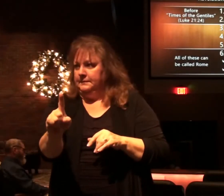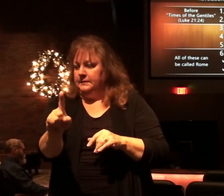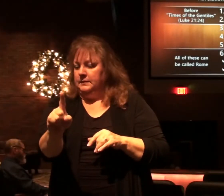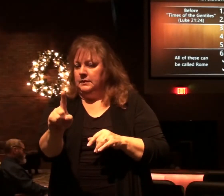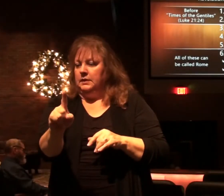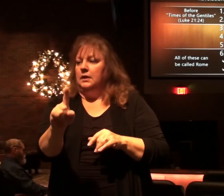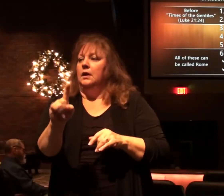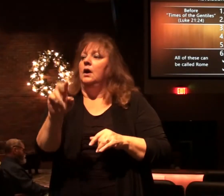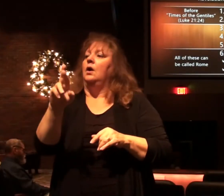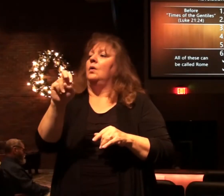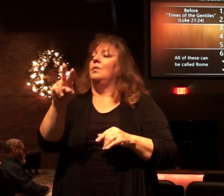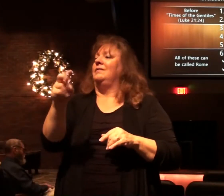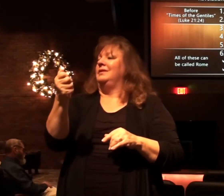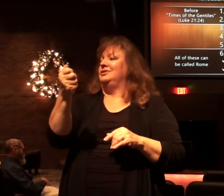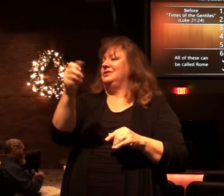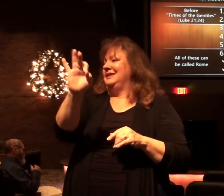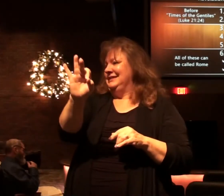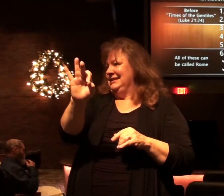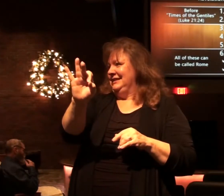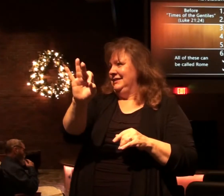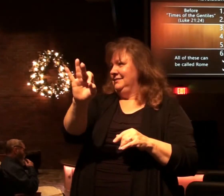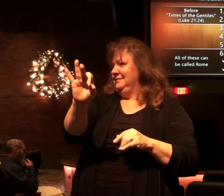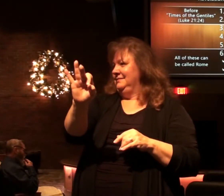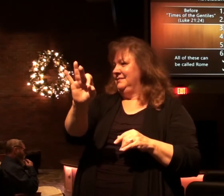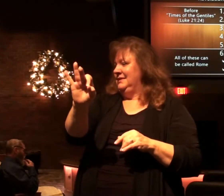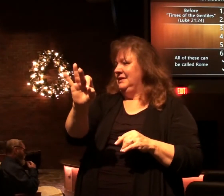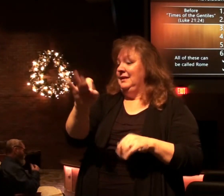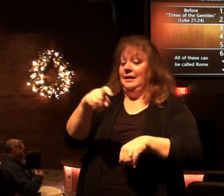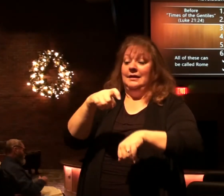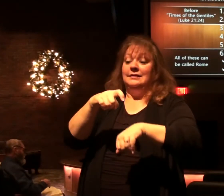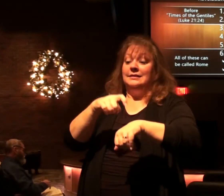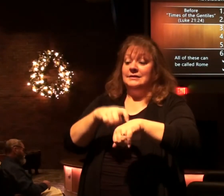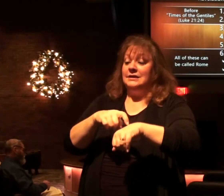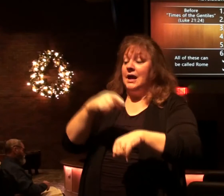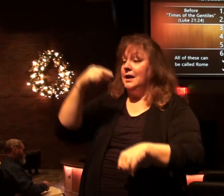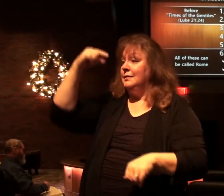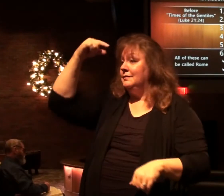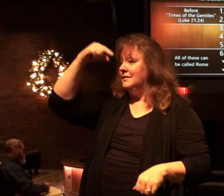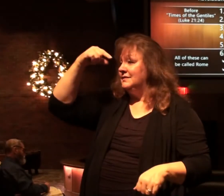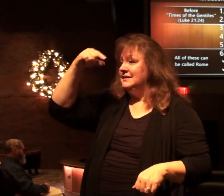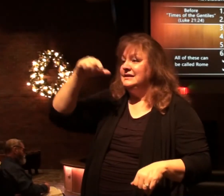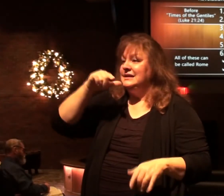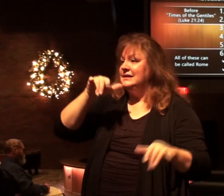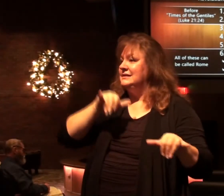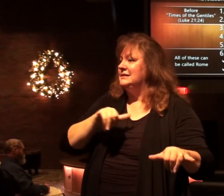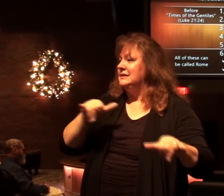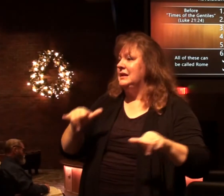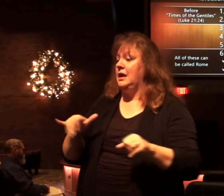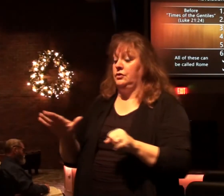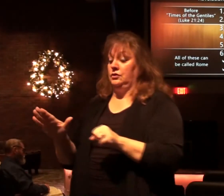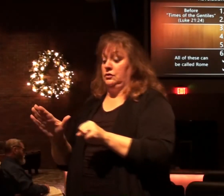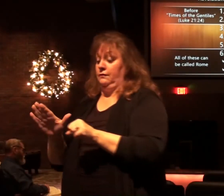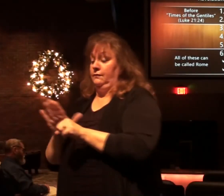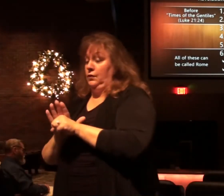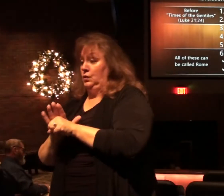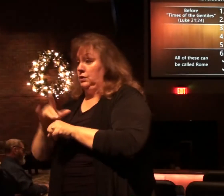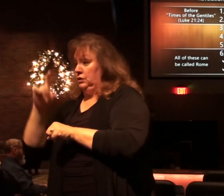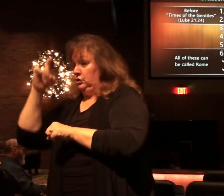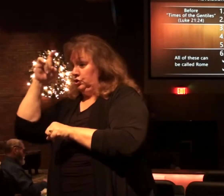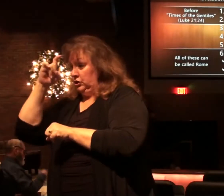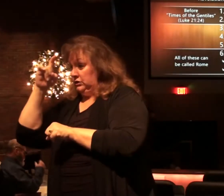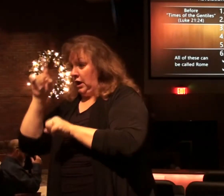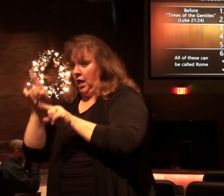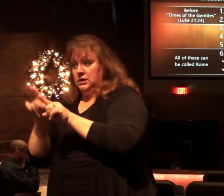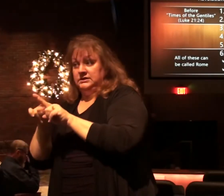be in chapter 19. Now, just a word. The times of the Gentiles are not the same as the fullness of the